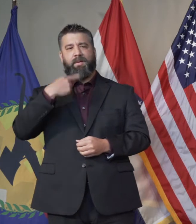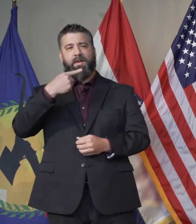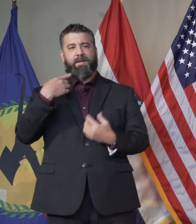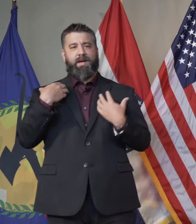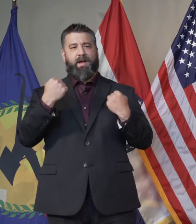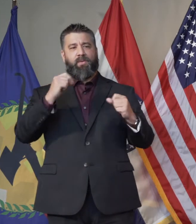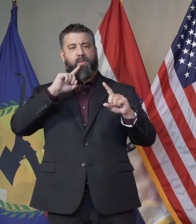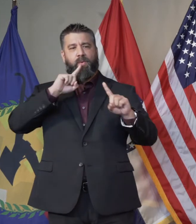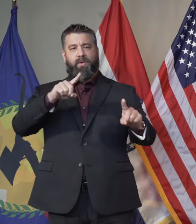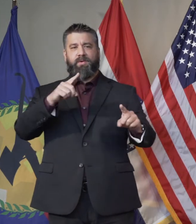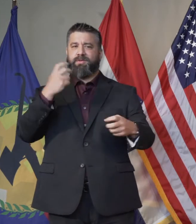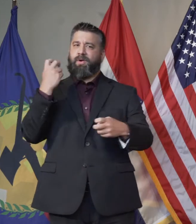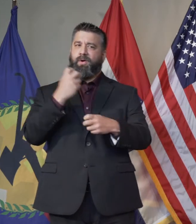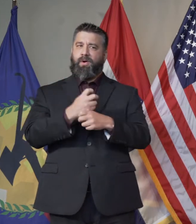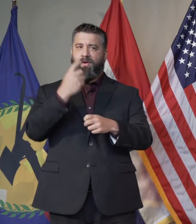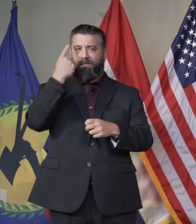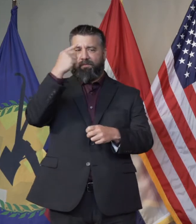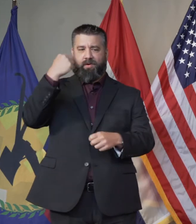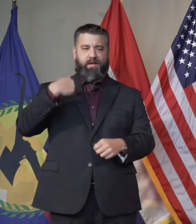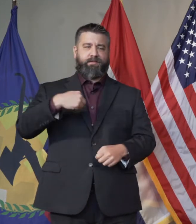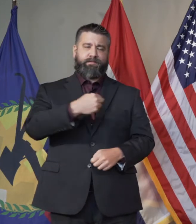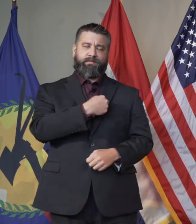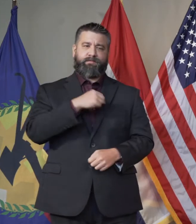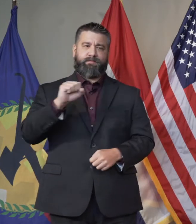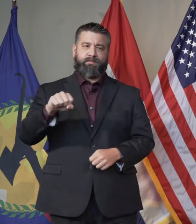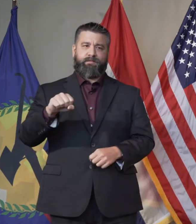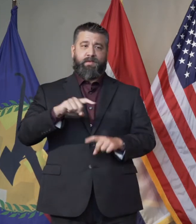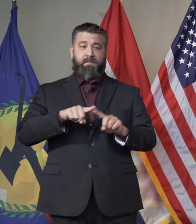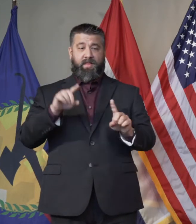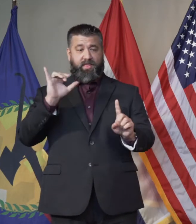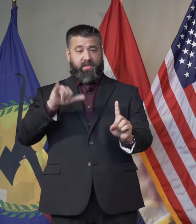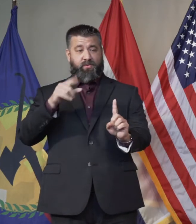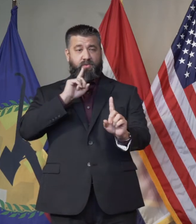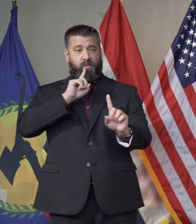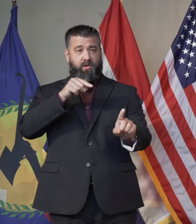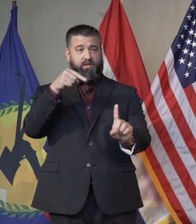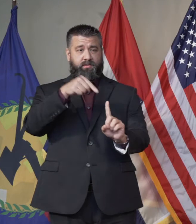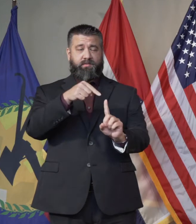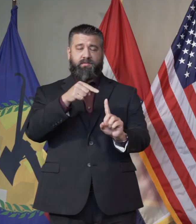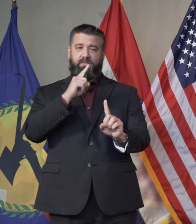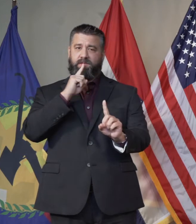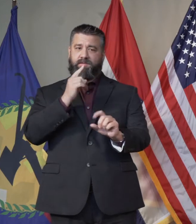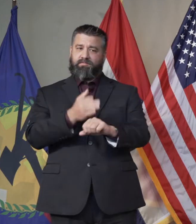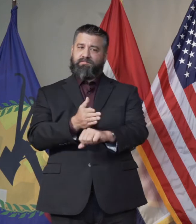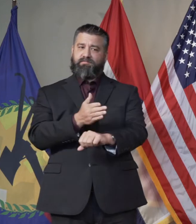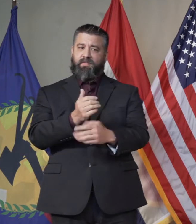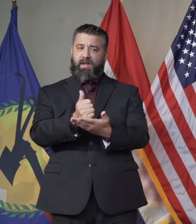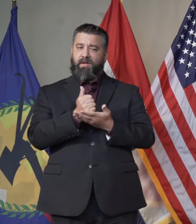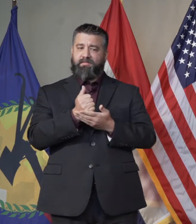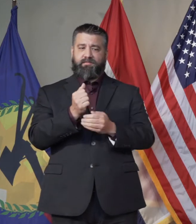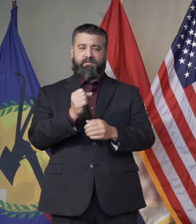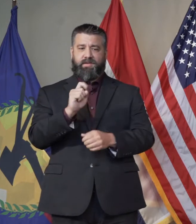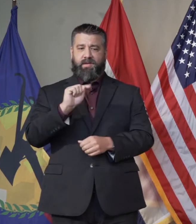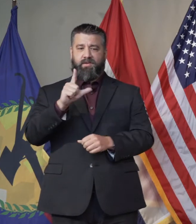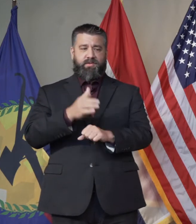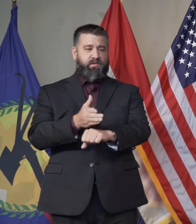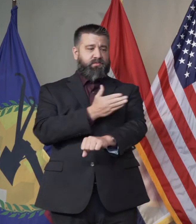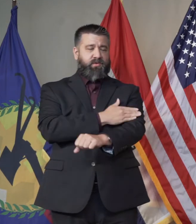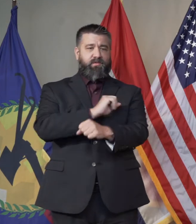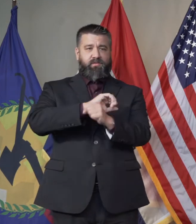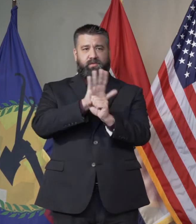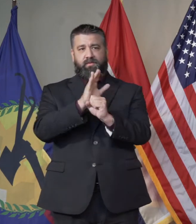for our community, but our public health orders have placed St. Louis County in a better position than the rest of the state and really a lot of the